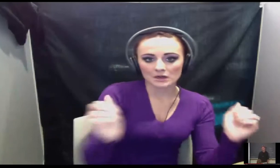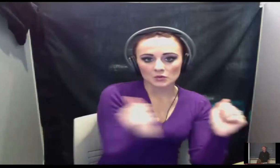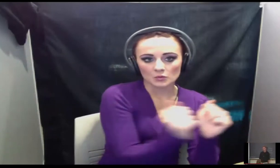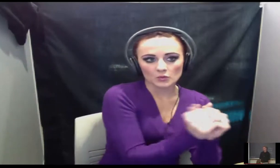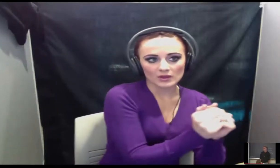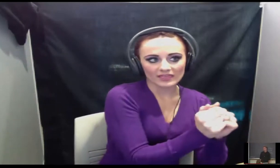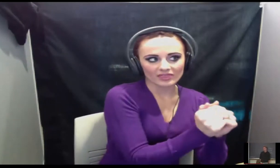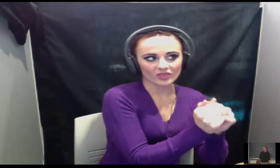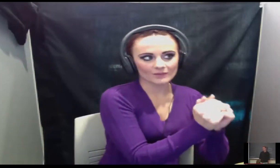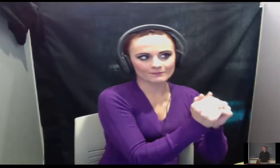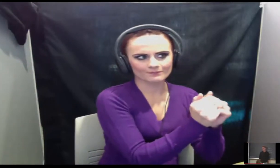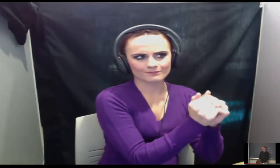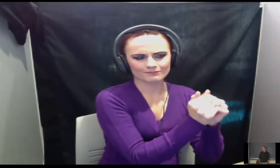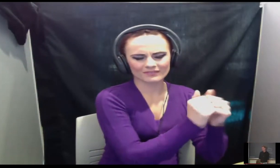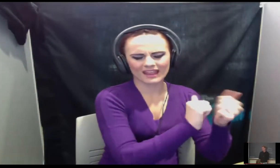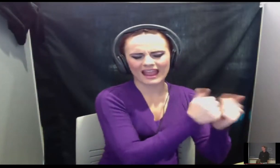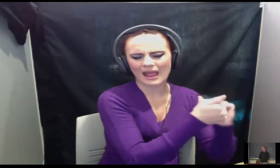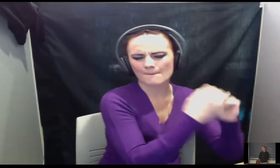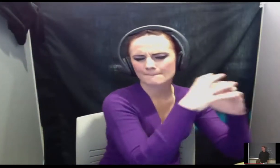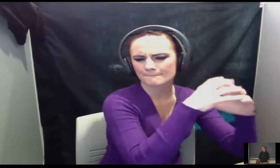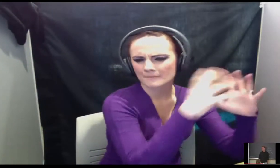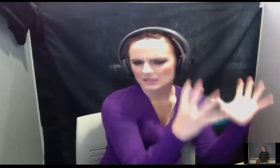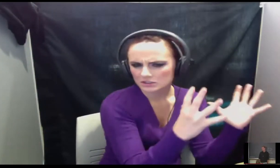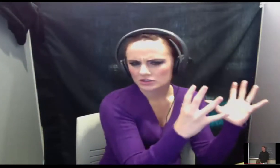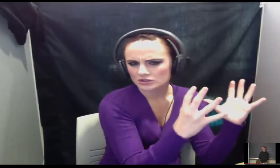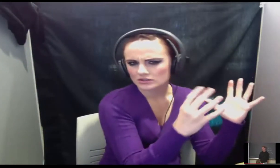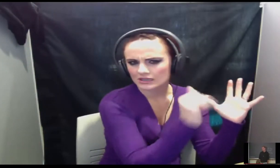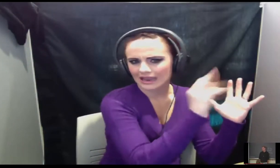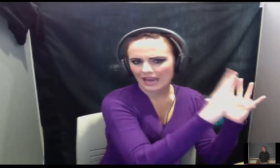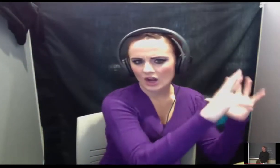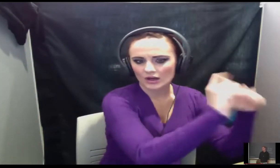can hold at a certain temperature.